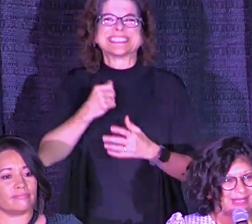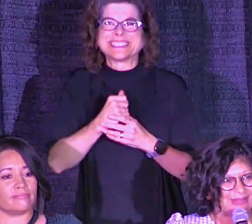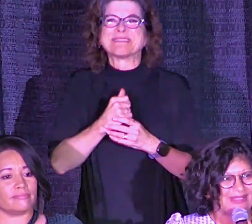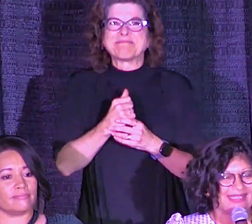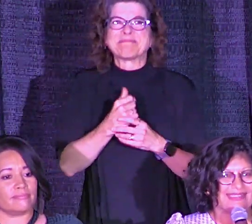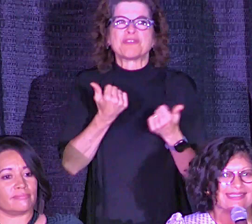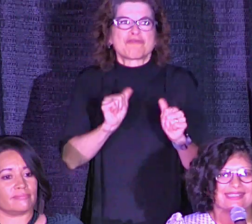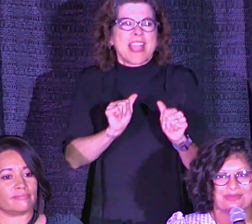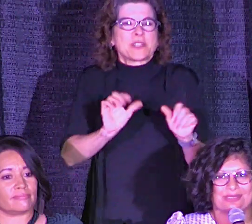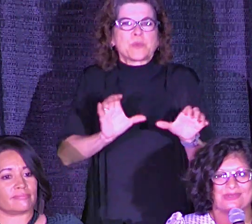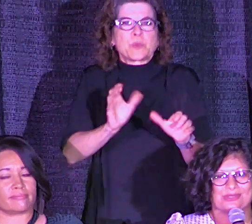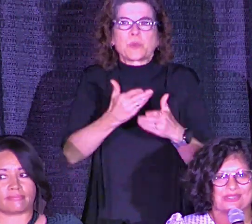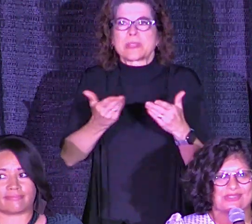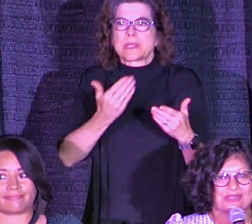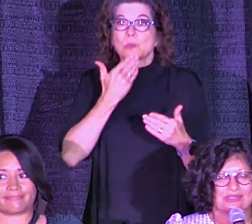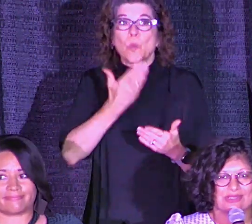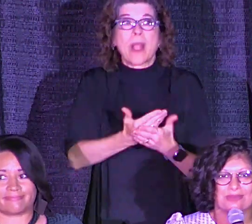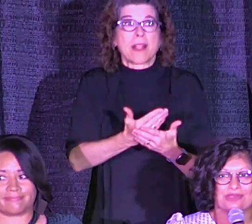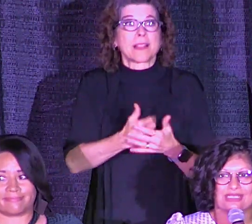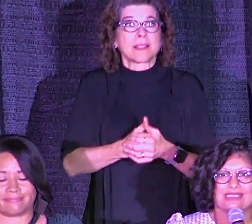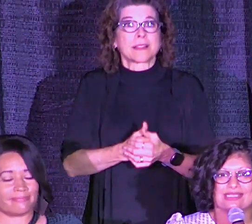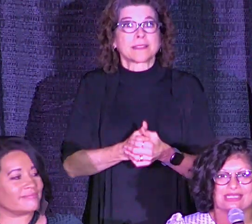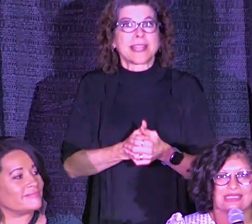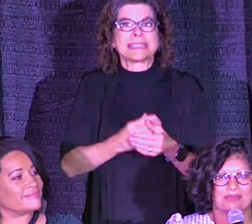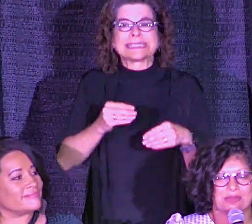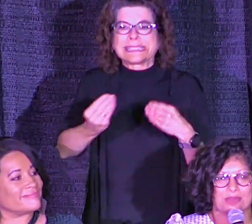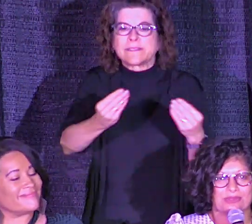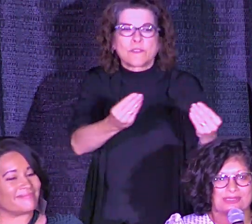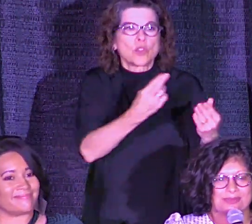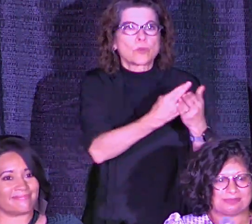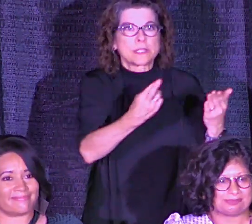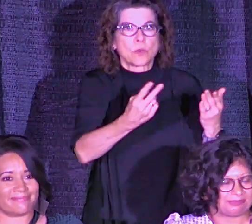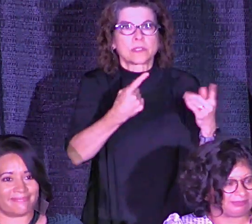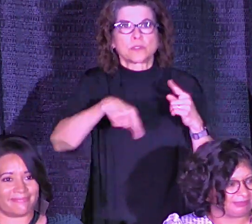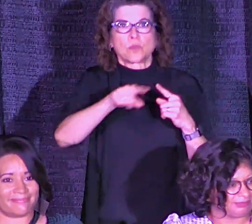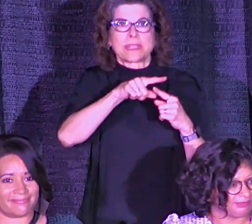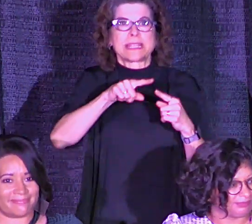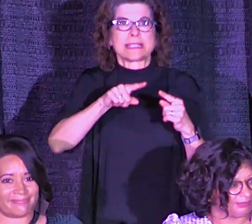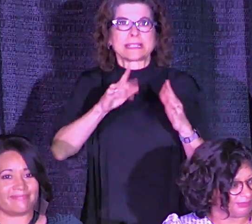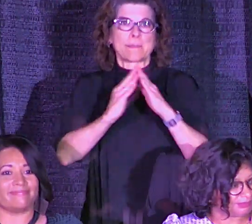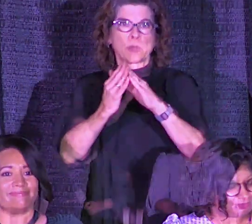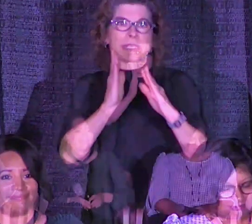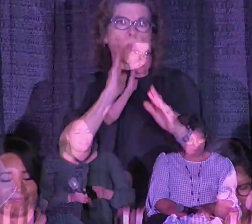things well and to get resources to the communities that need them the most.